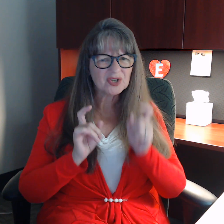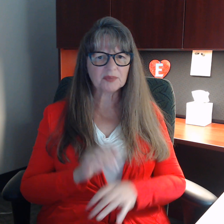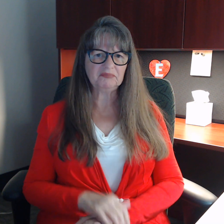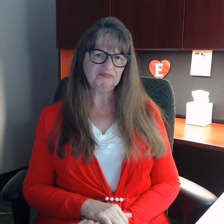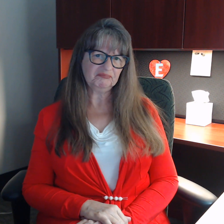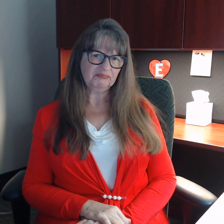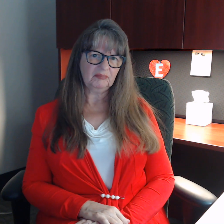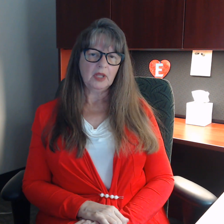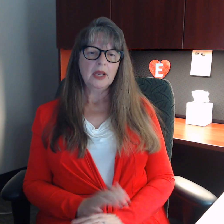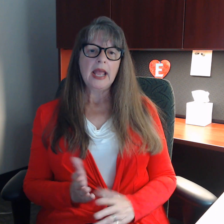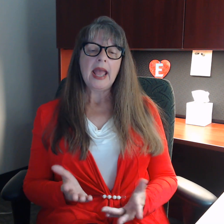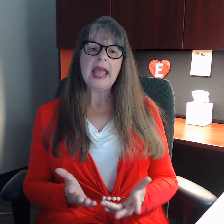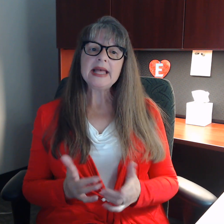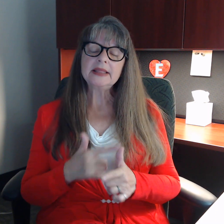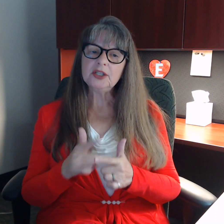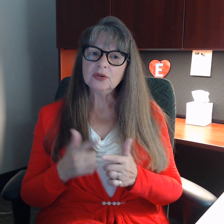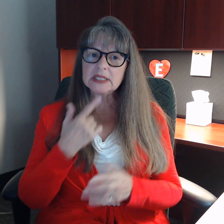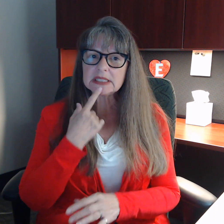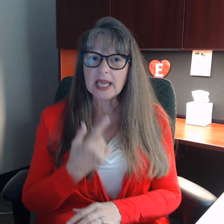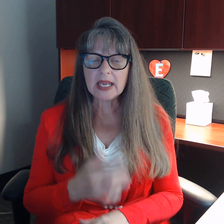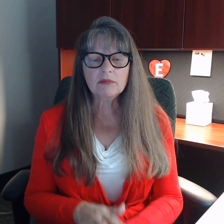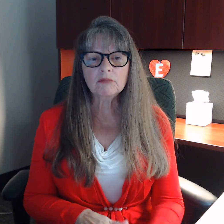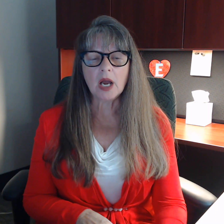expression. And then you can say,